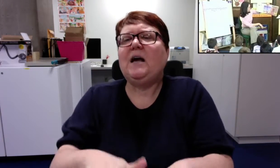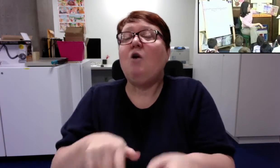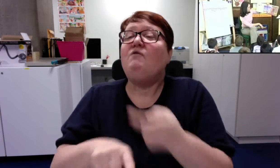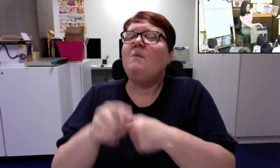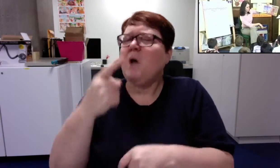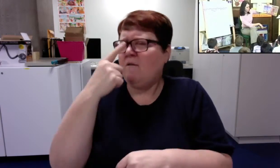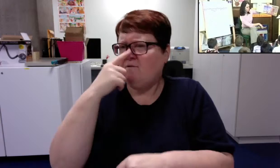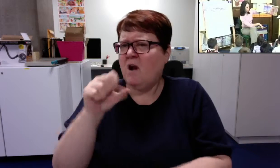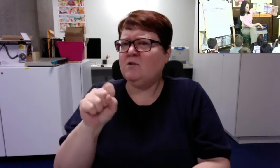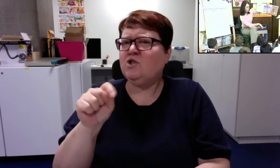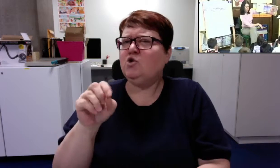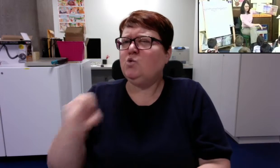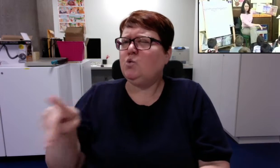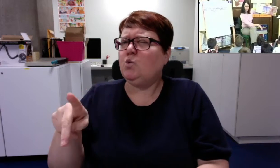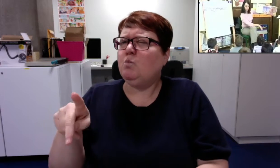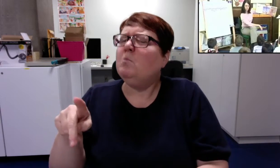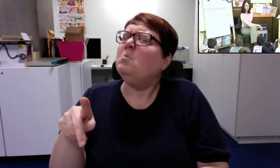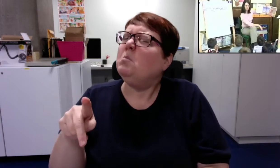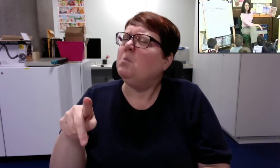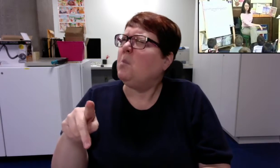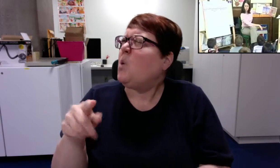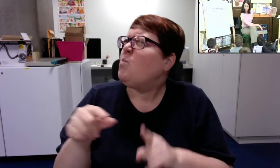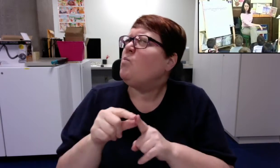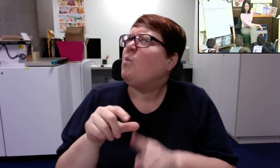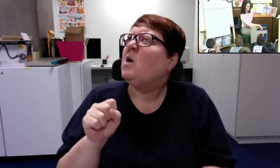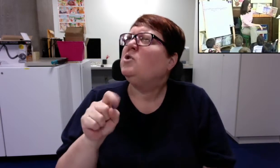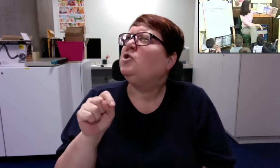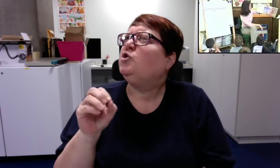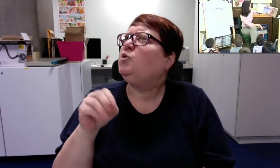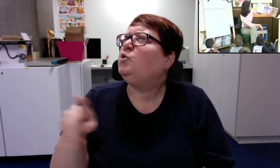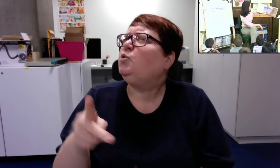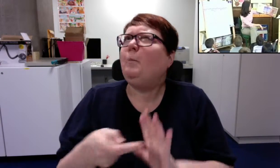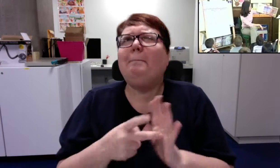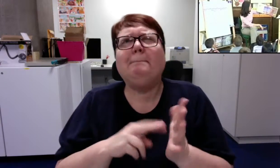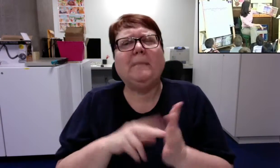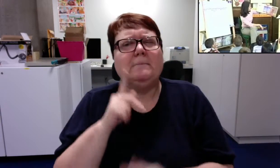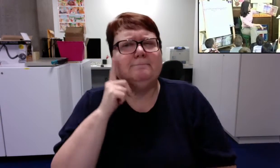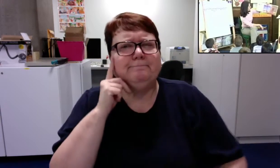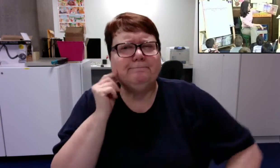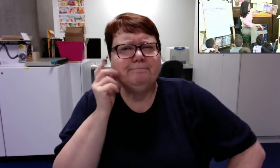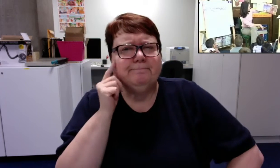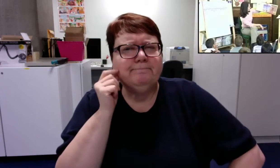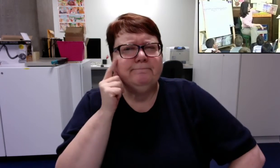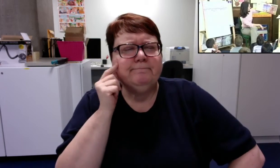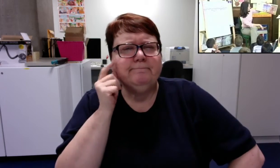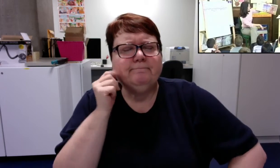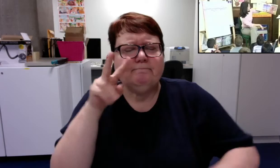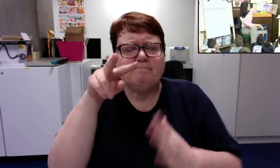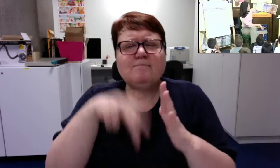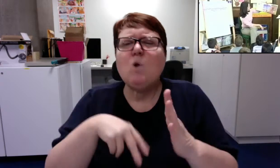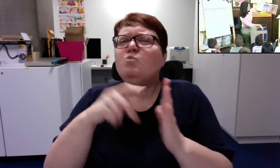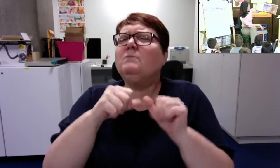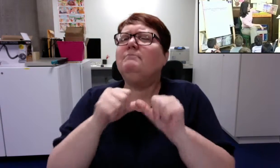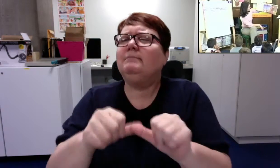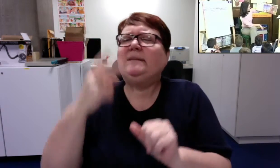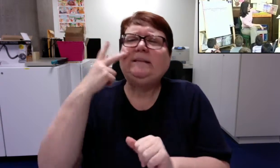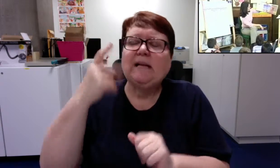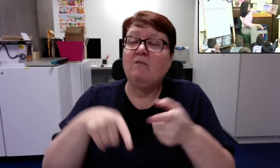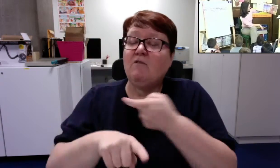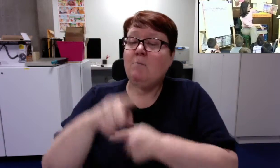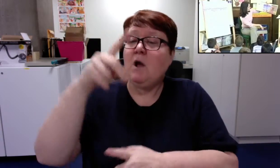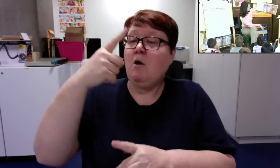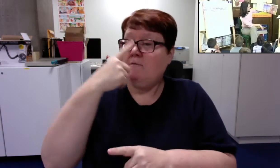stoop, I'm wondering what a stoop is. Let me read on and see. From the front